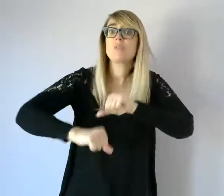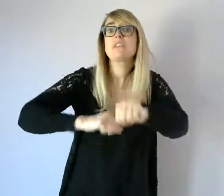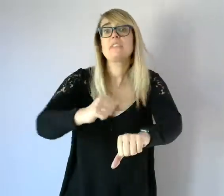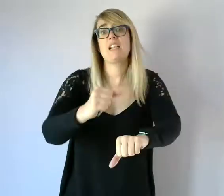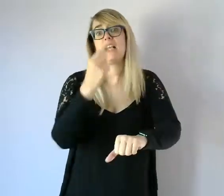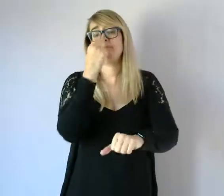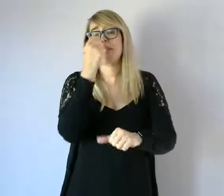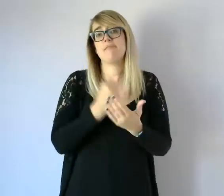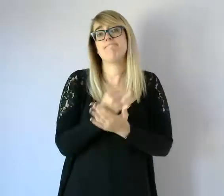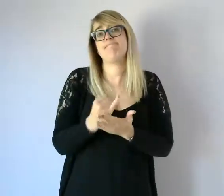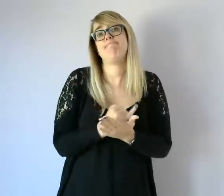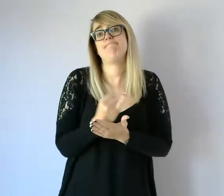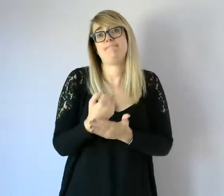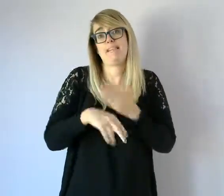an organisation.